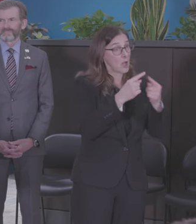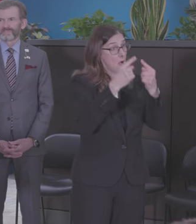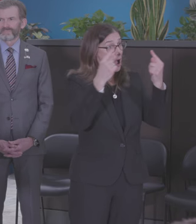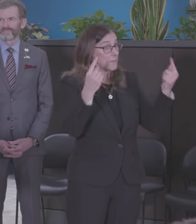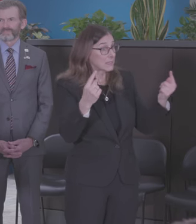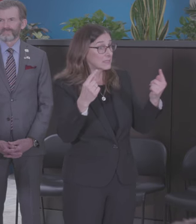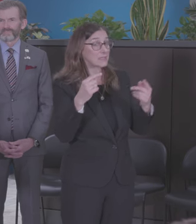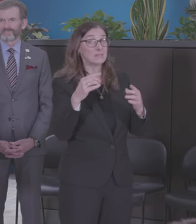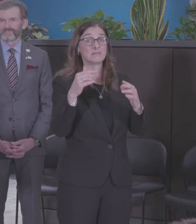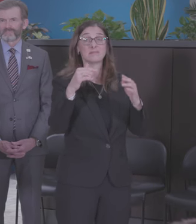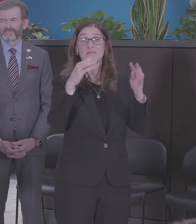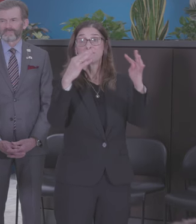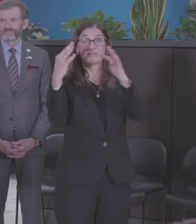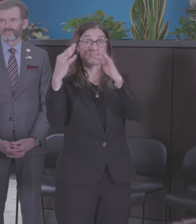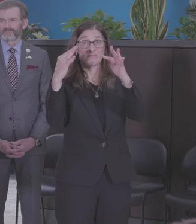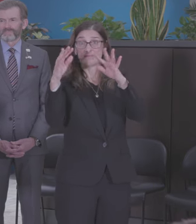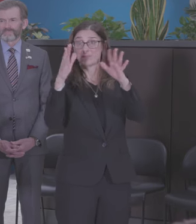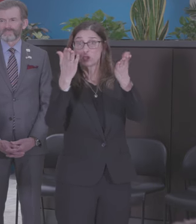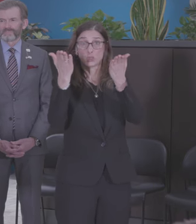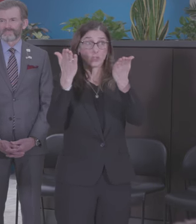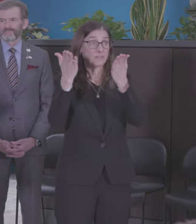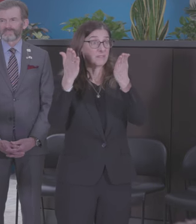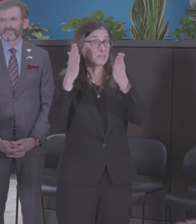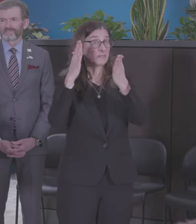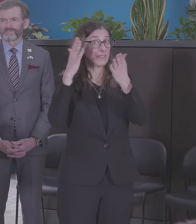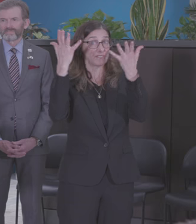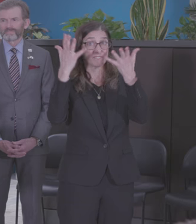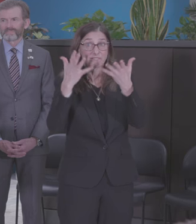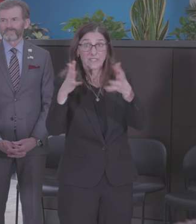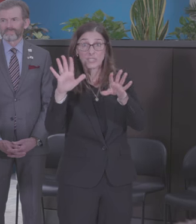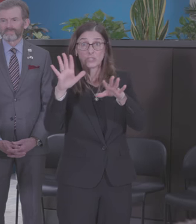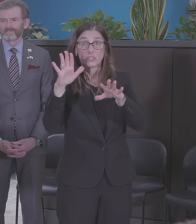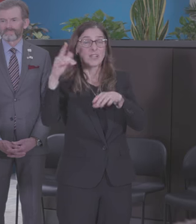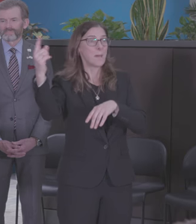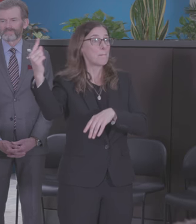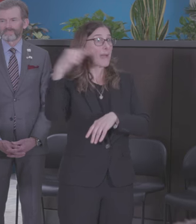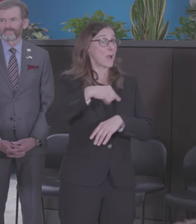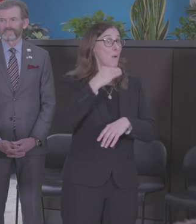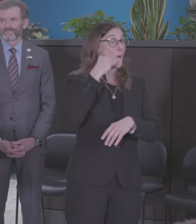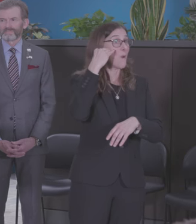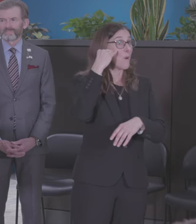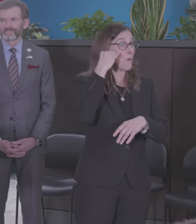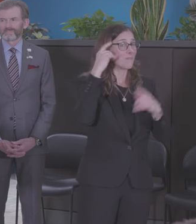it's for mental health, whether it's religious, and I represent the legal services component.